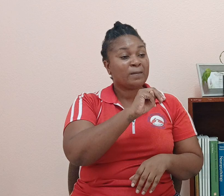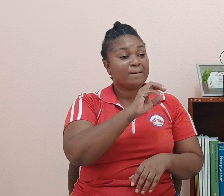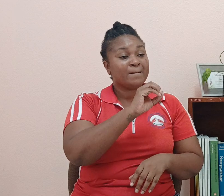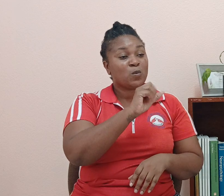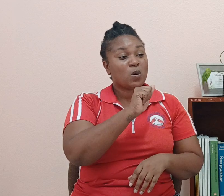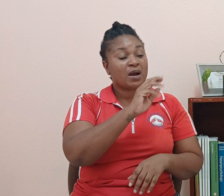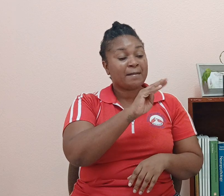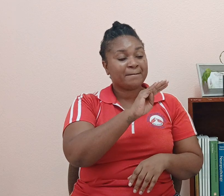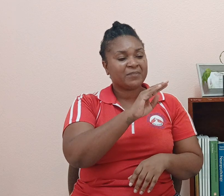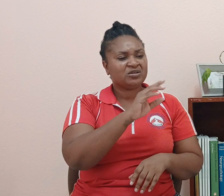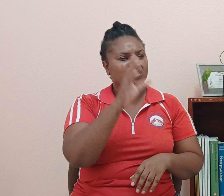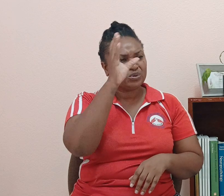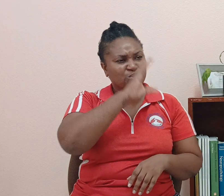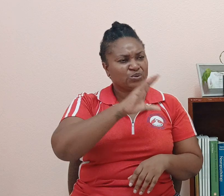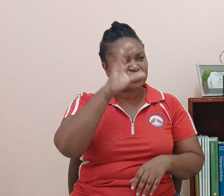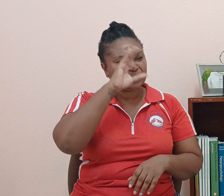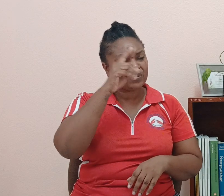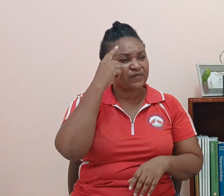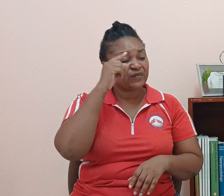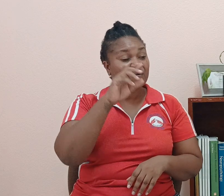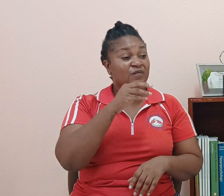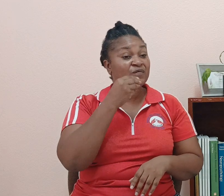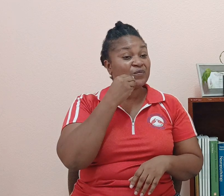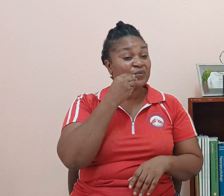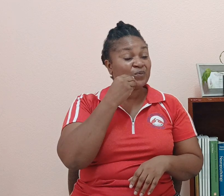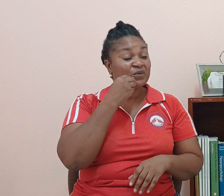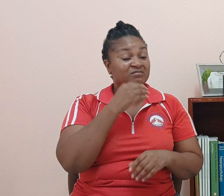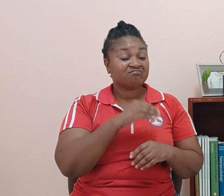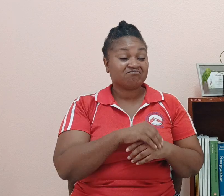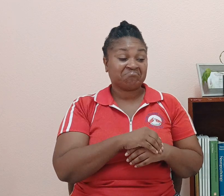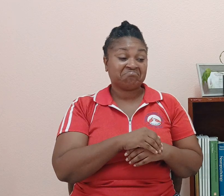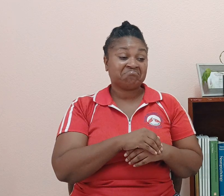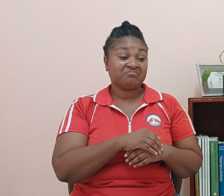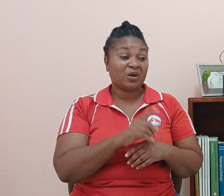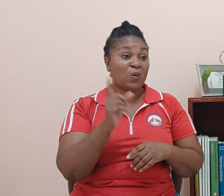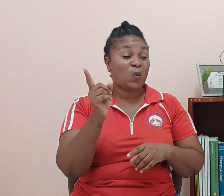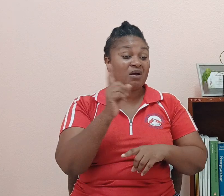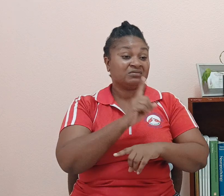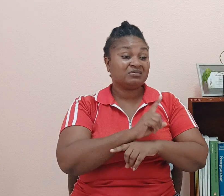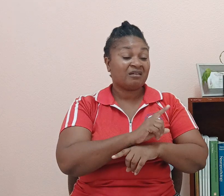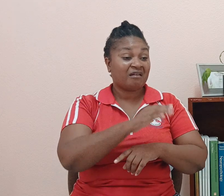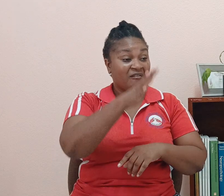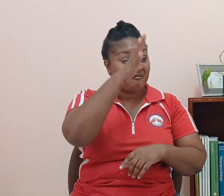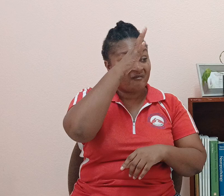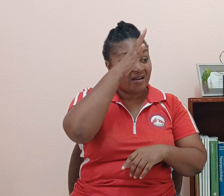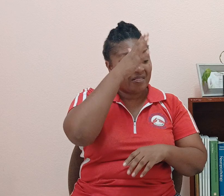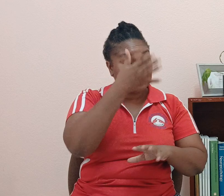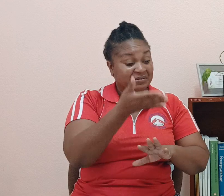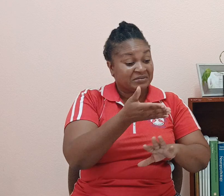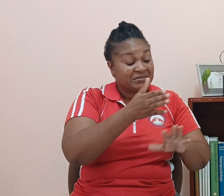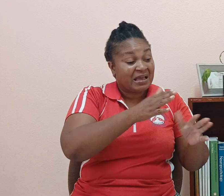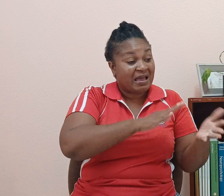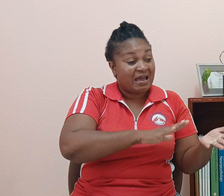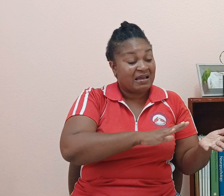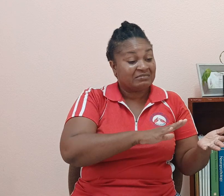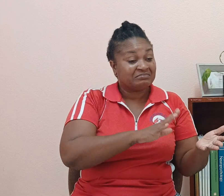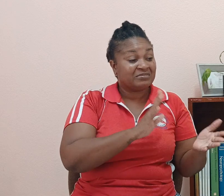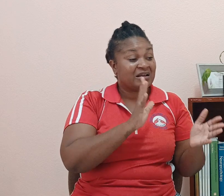One day, Elimelech died, leaving Naomi and their two sons